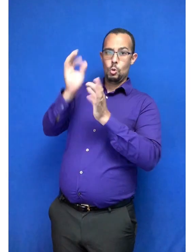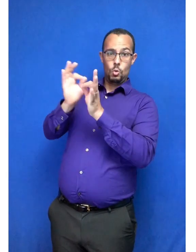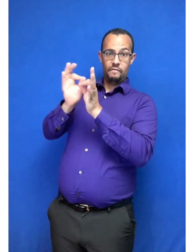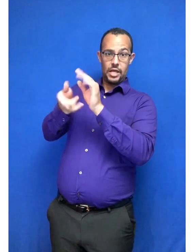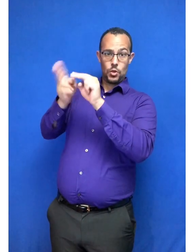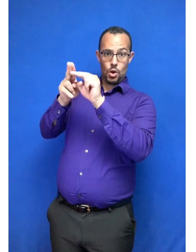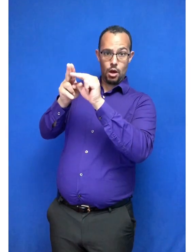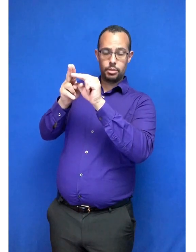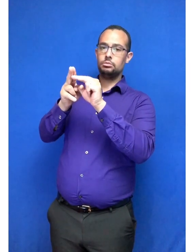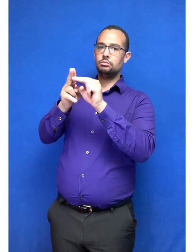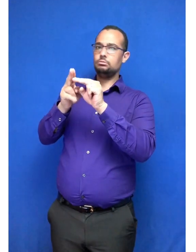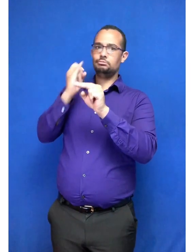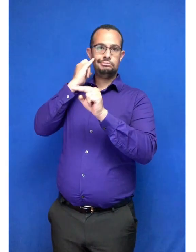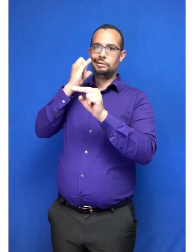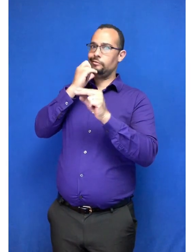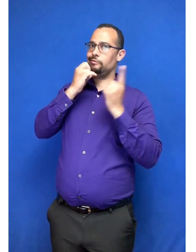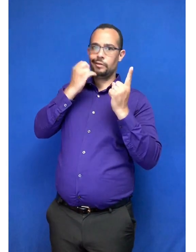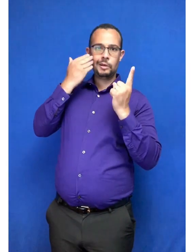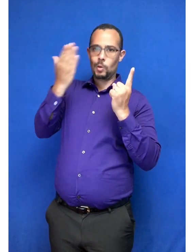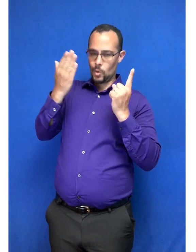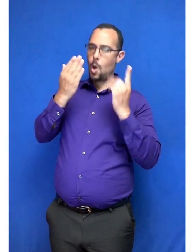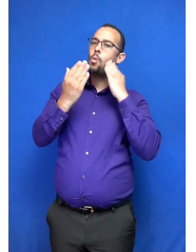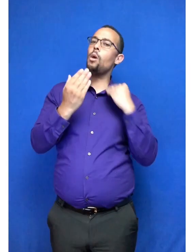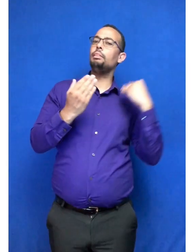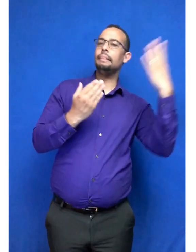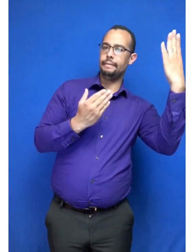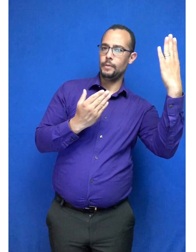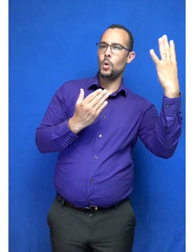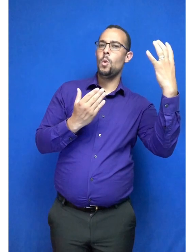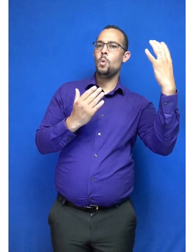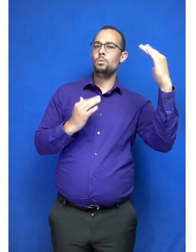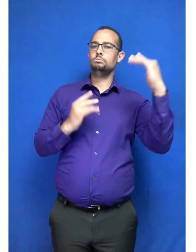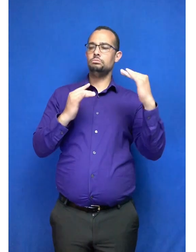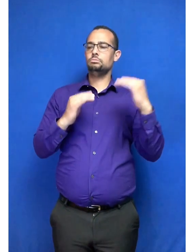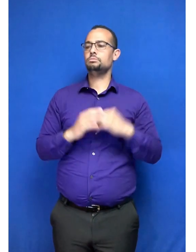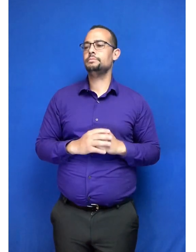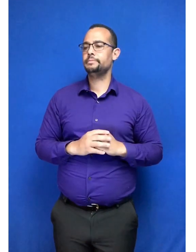additional expenses if the house is not inhabitable due to a covered loss?